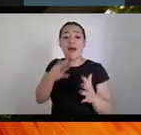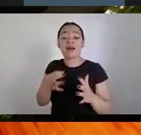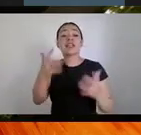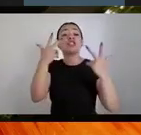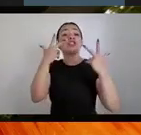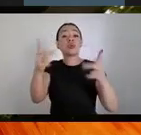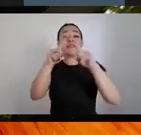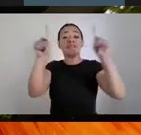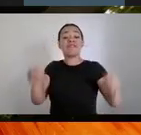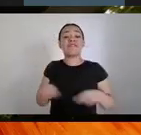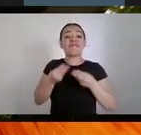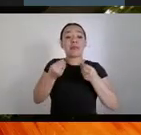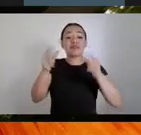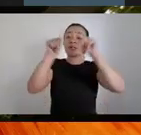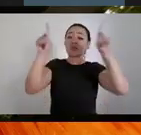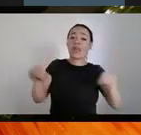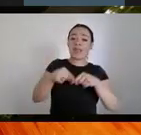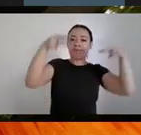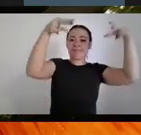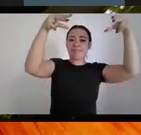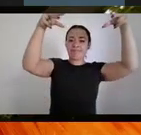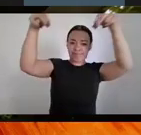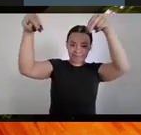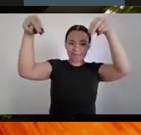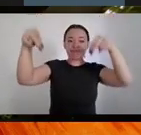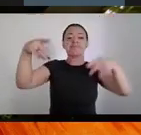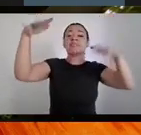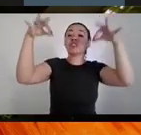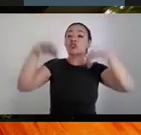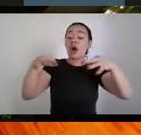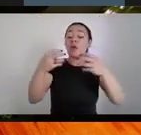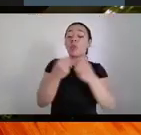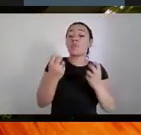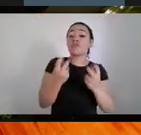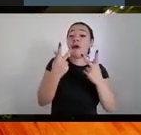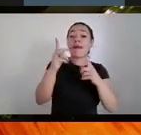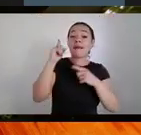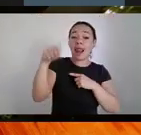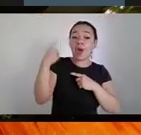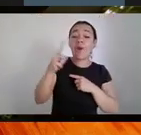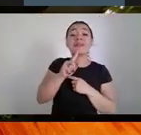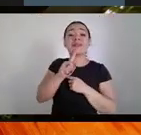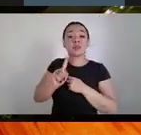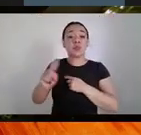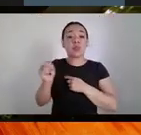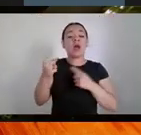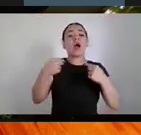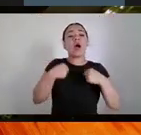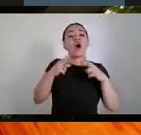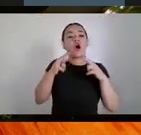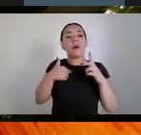a background of lush greenery. The fabric is tie-dyed with bright yellow and has the words, "I hope I ask the right